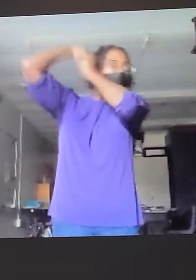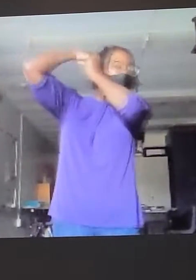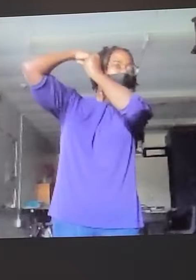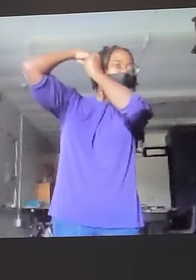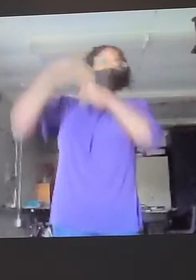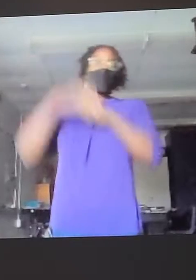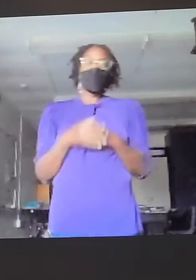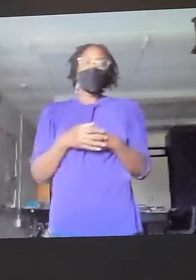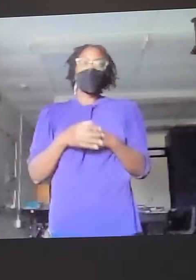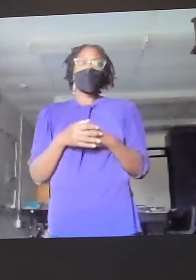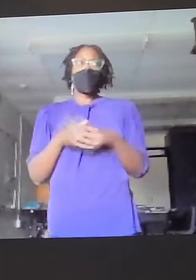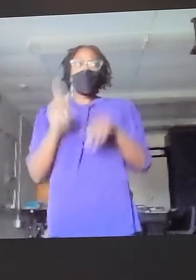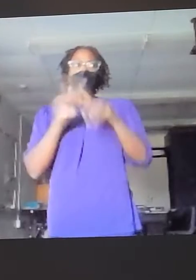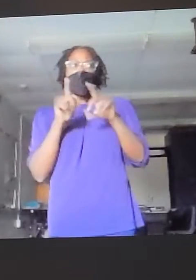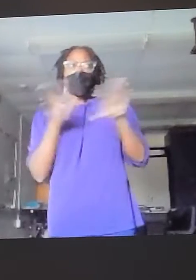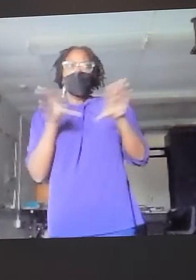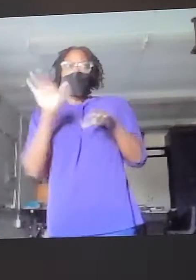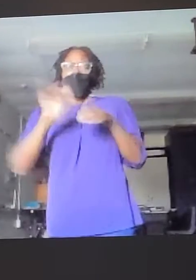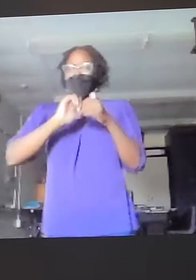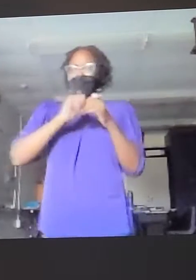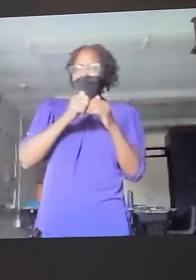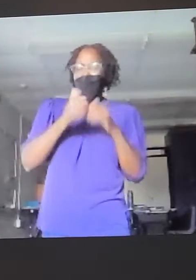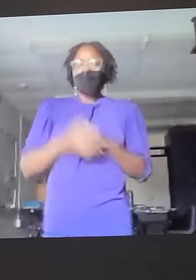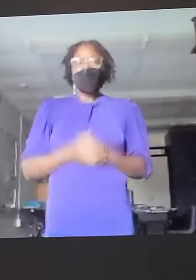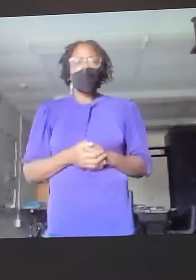my lower ear. How in the world would they do that?